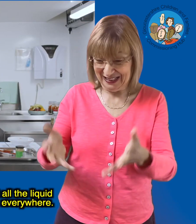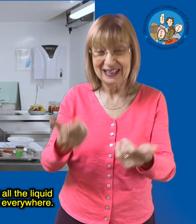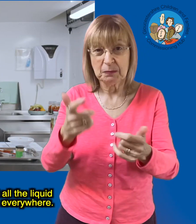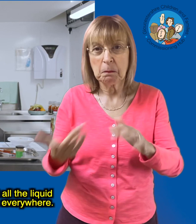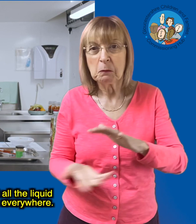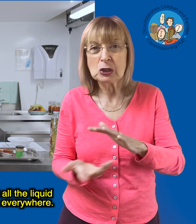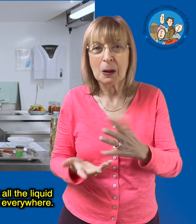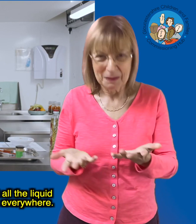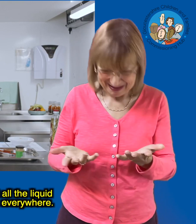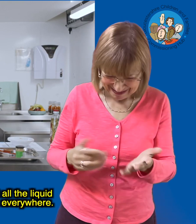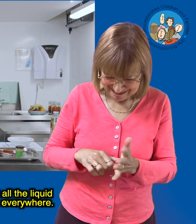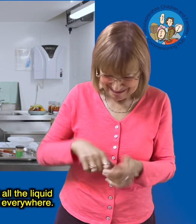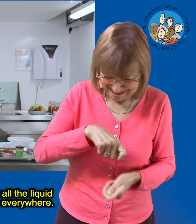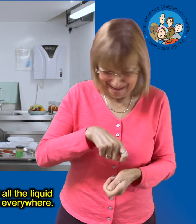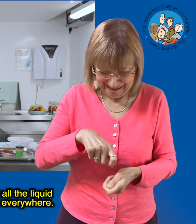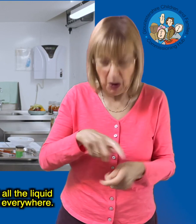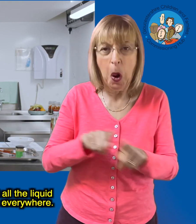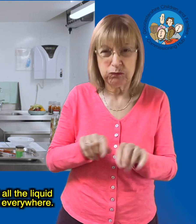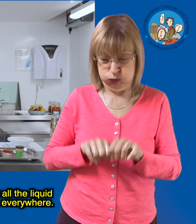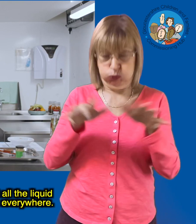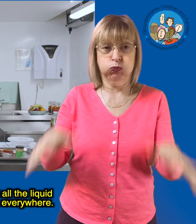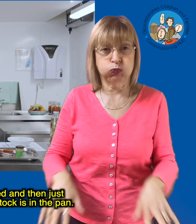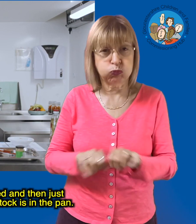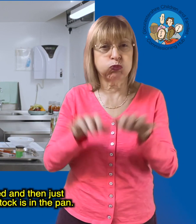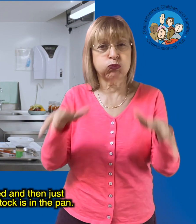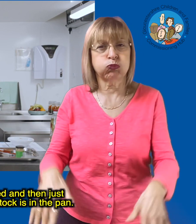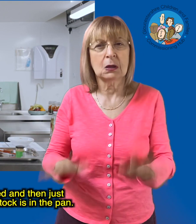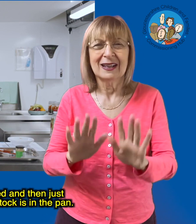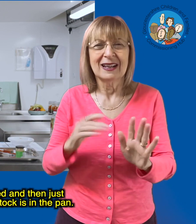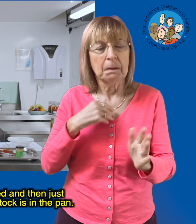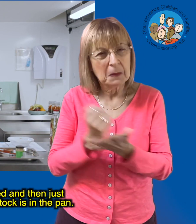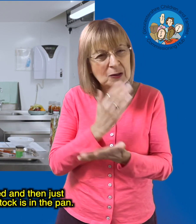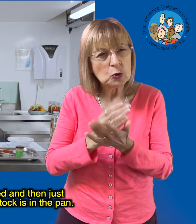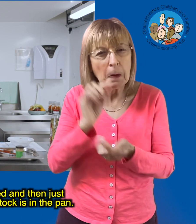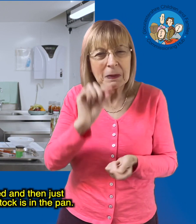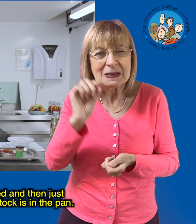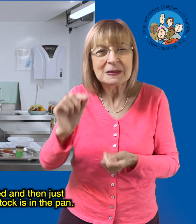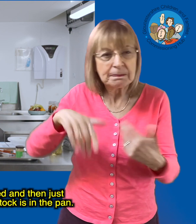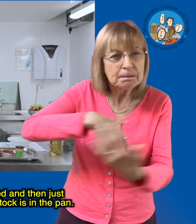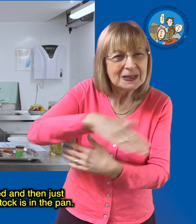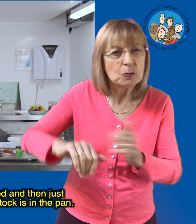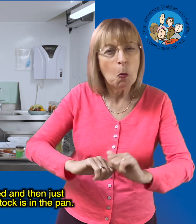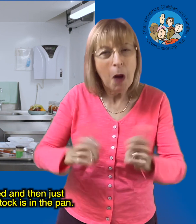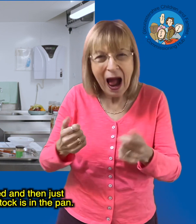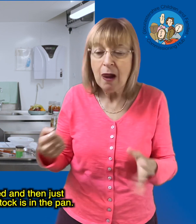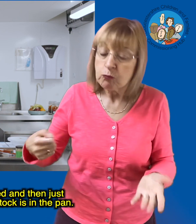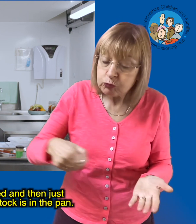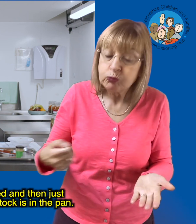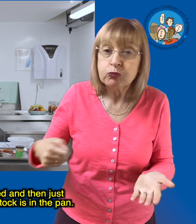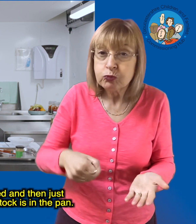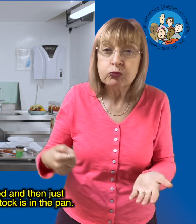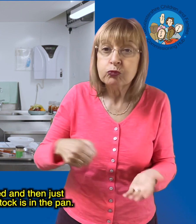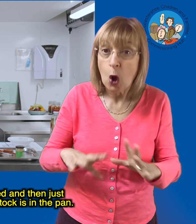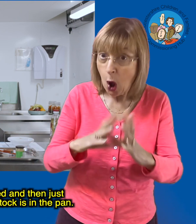all the liquid's at the top and it's hard to stir in, it splashes everywhere. So I'll just add a little bit, make sure it's all mixed, and then